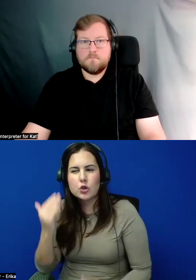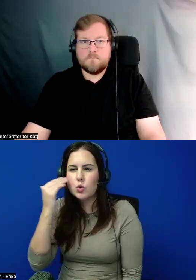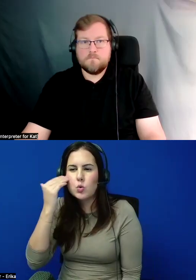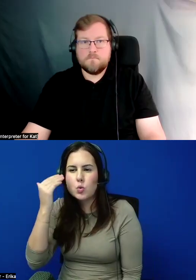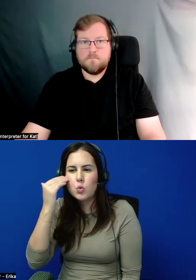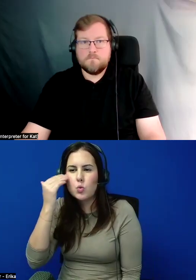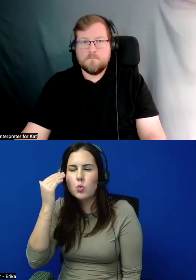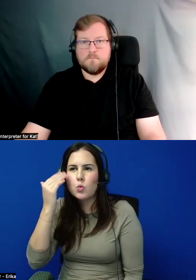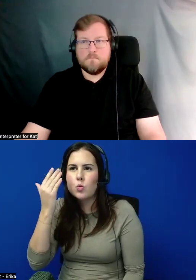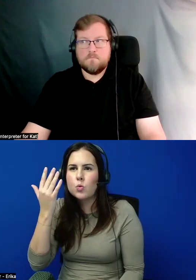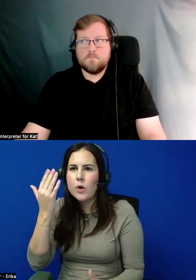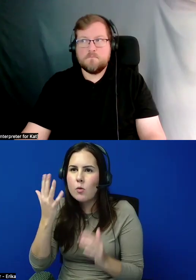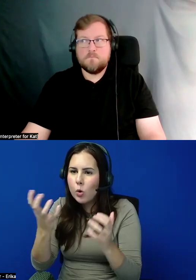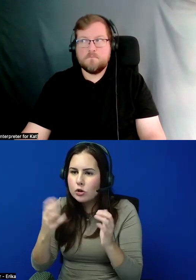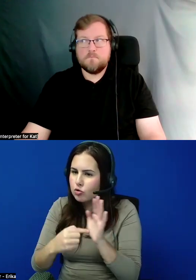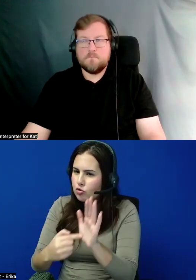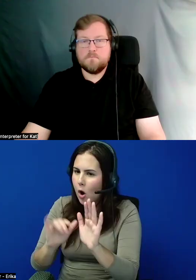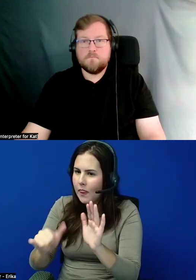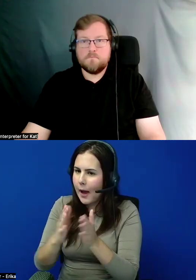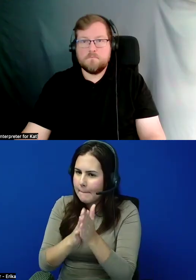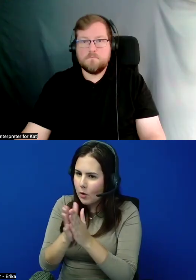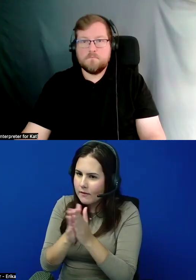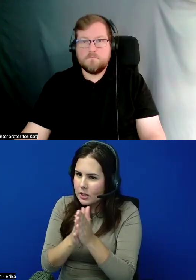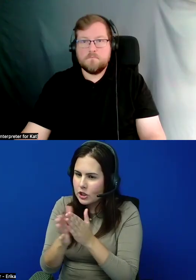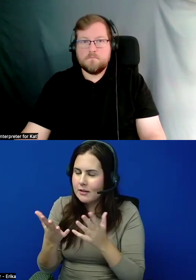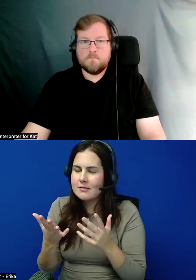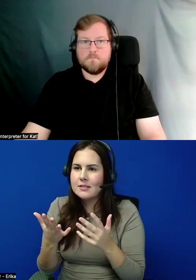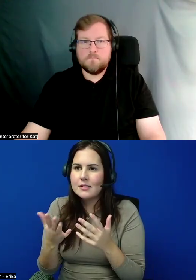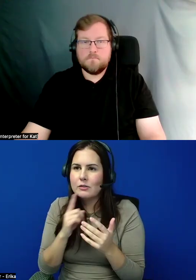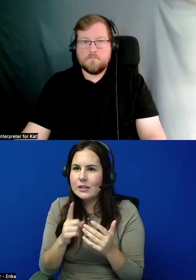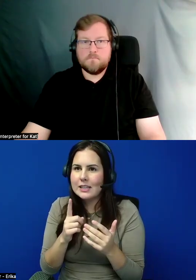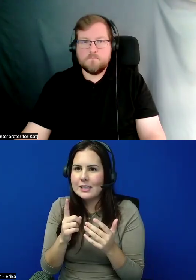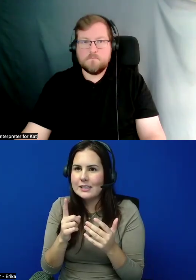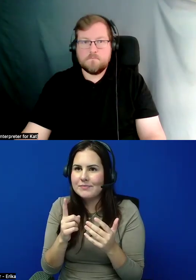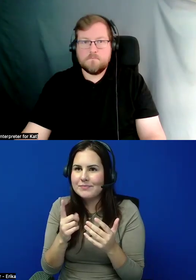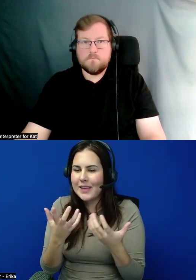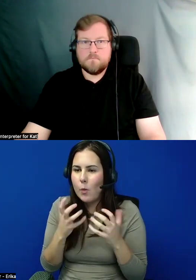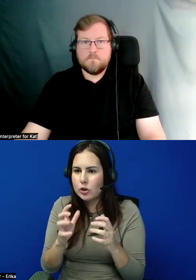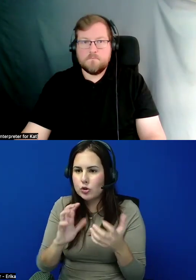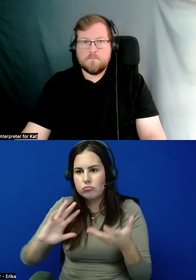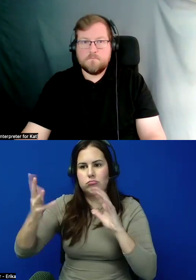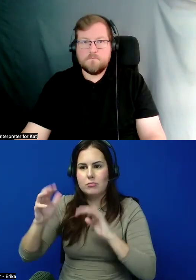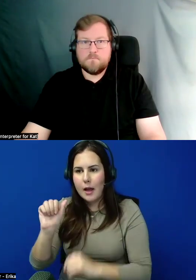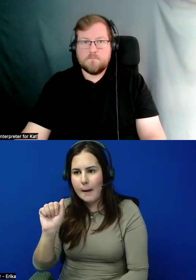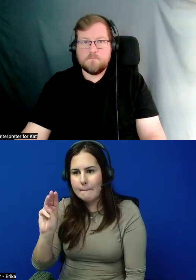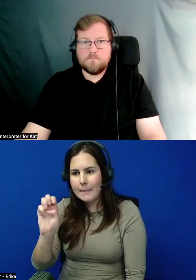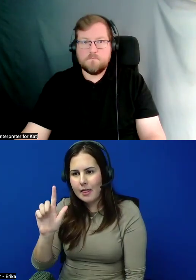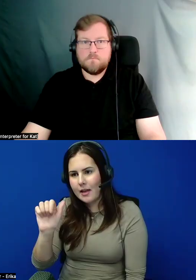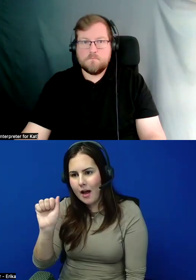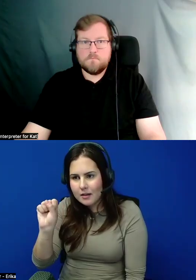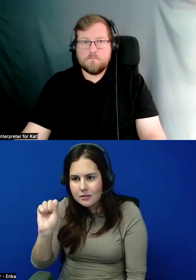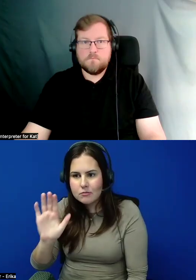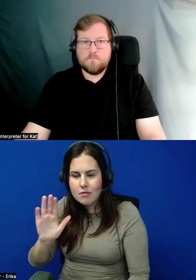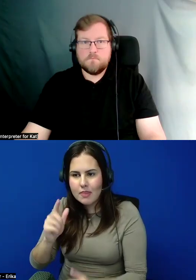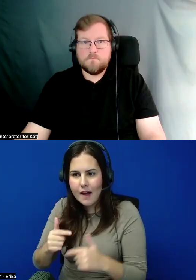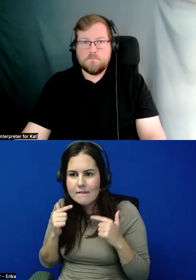the guilt of like not wanting to ruin Amelia's life and like to get there, and at the same time she has this kind of feeling